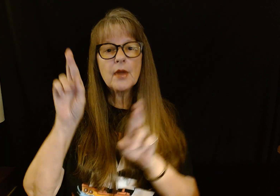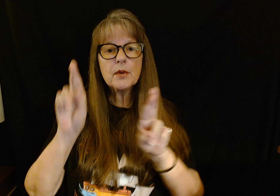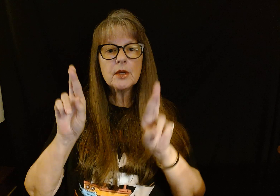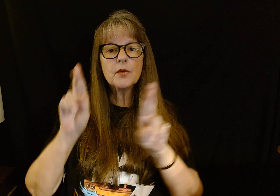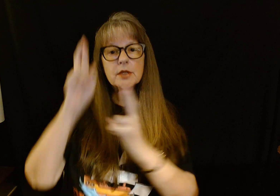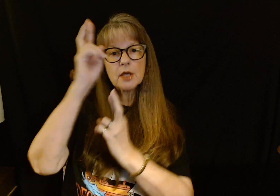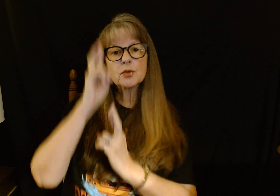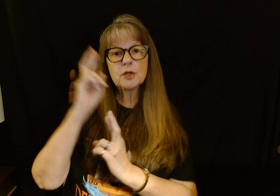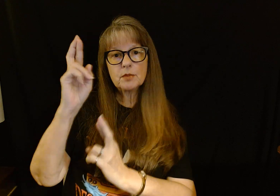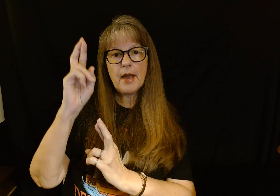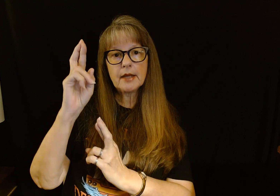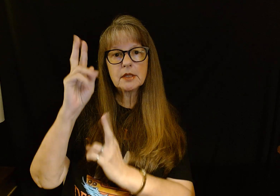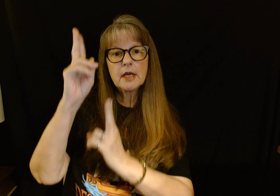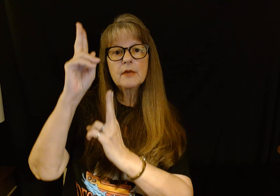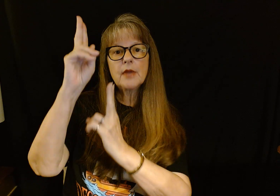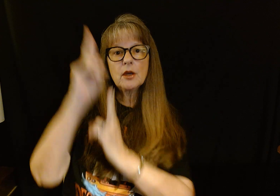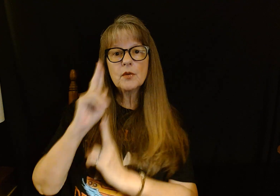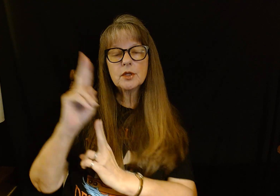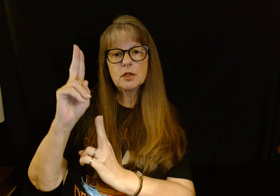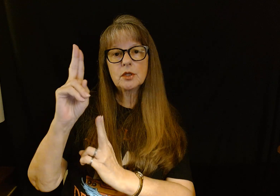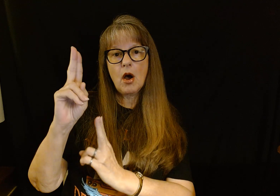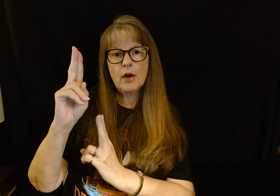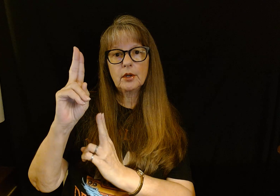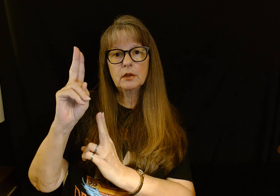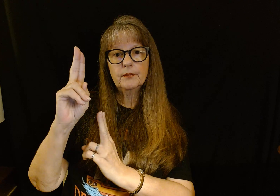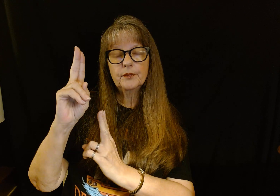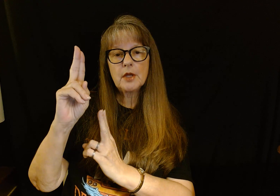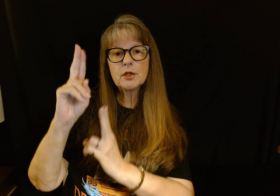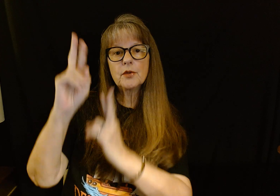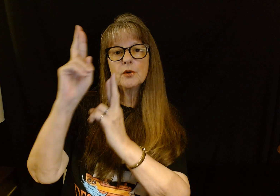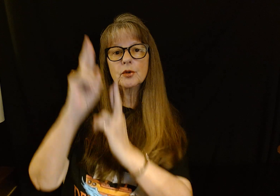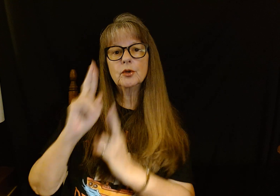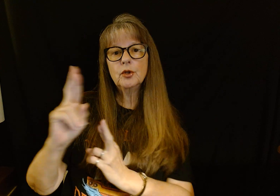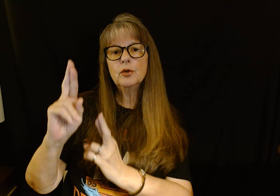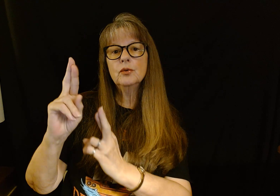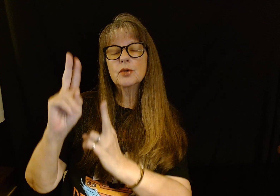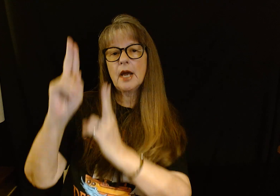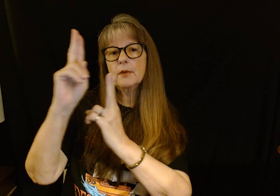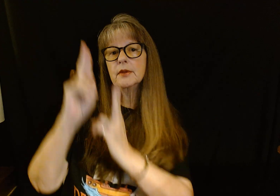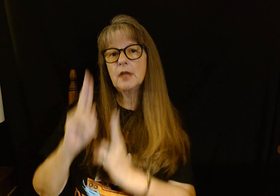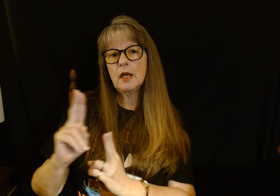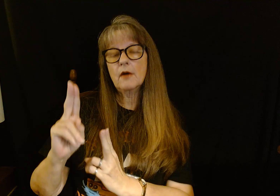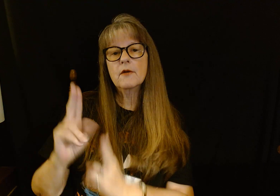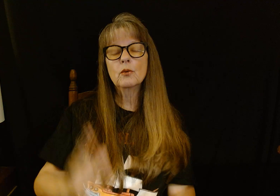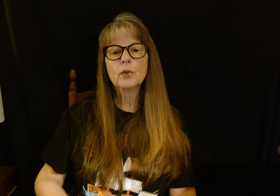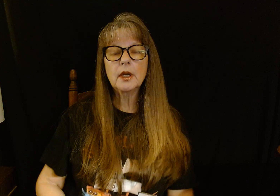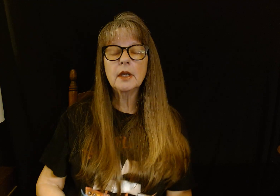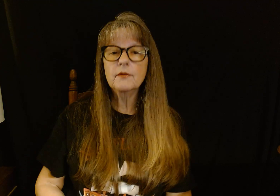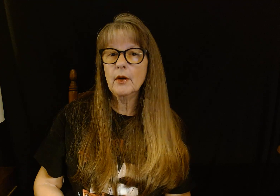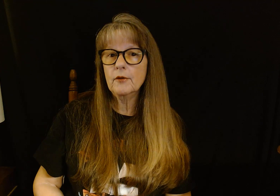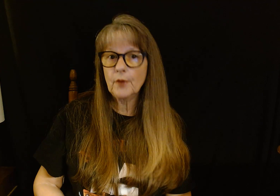know this as respect. They know this as honor. And so those are used, I would think, really very